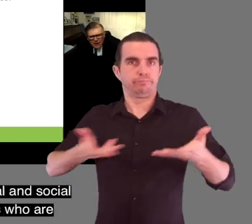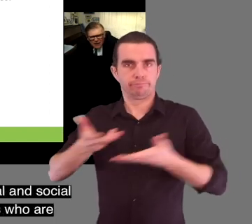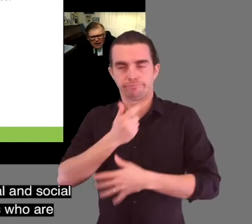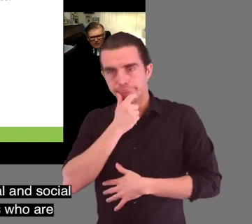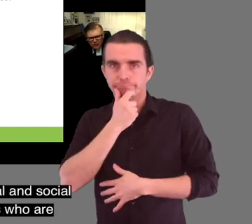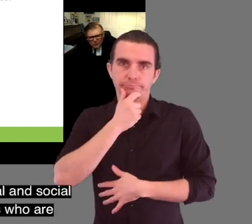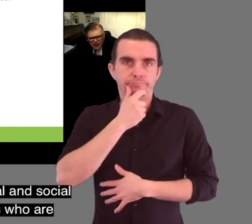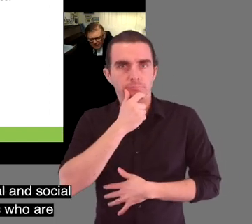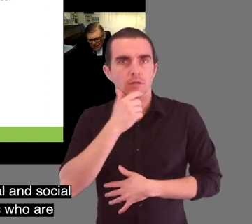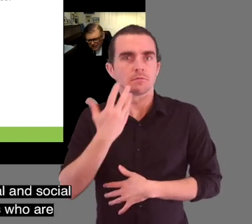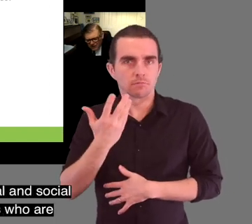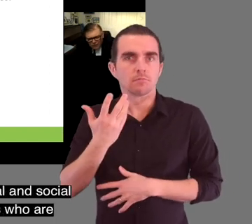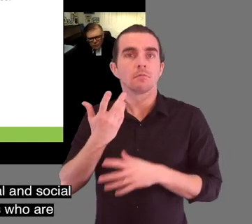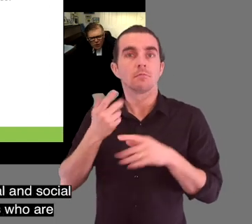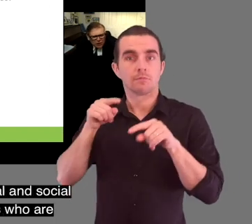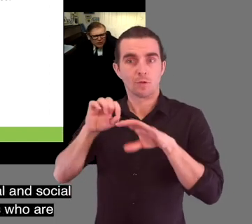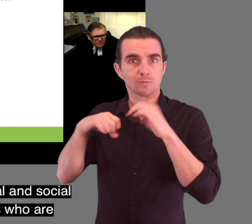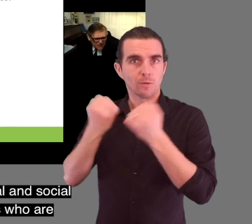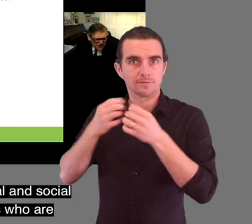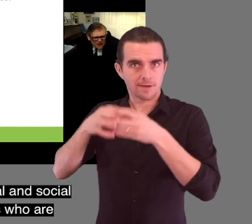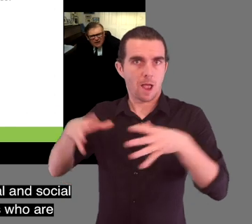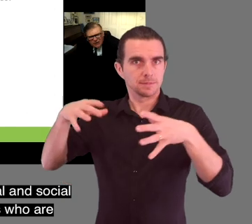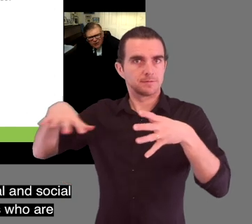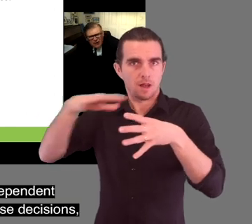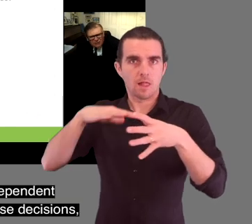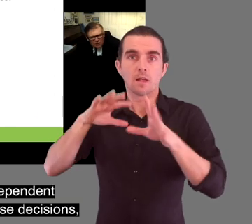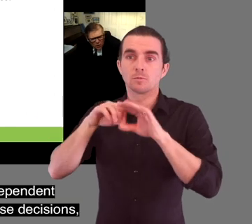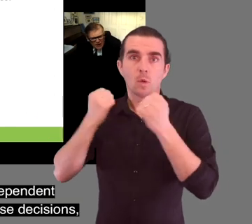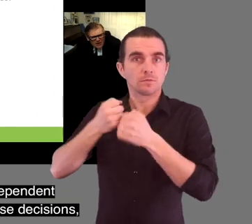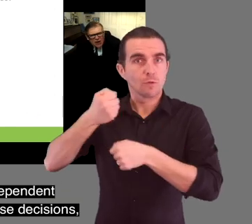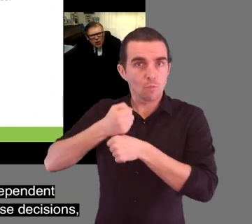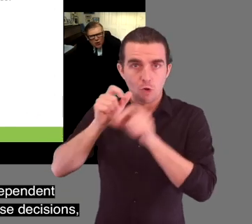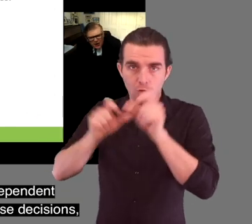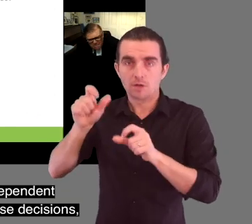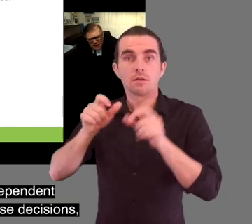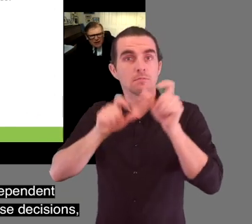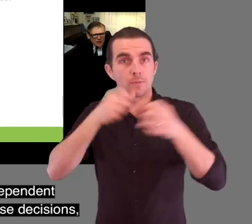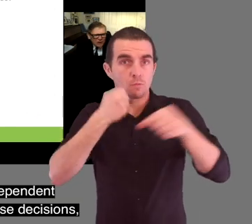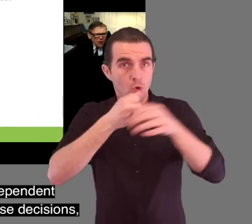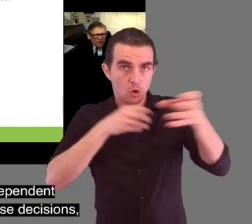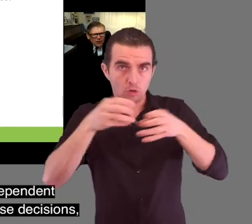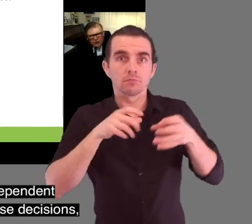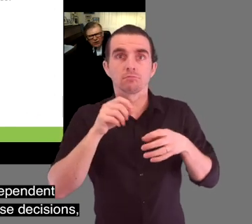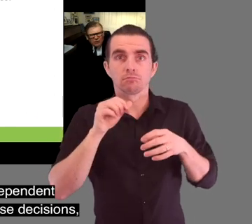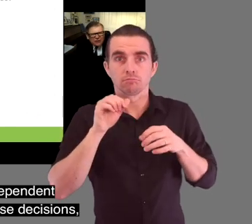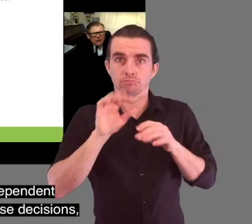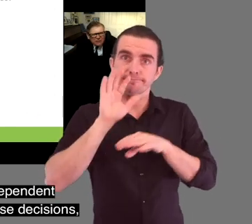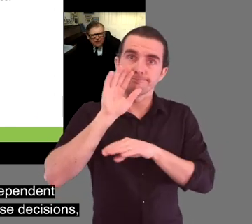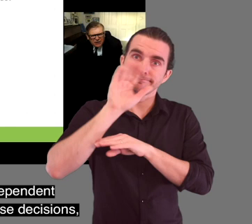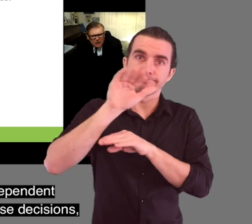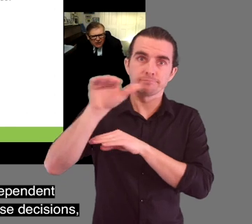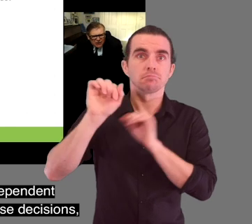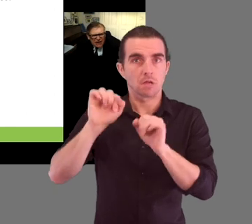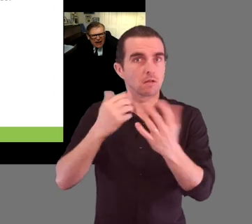And we can have social capital and social workers and facilitators who are employed, who are independent of the consequences of